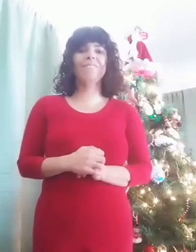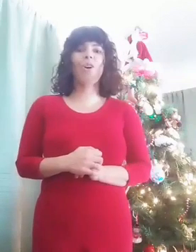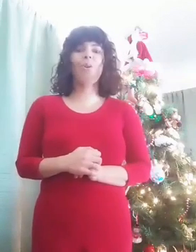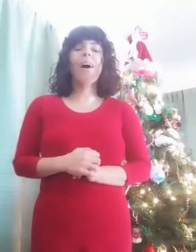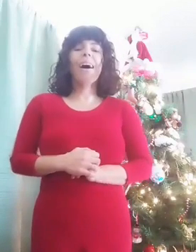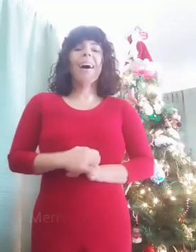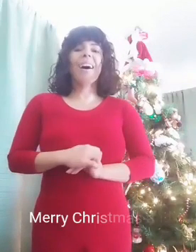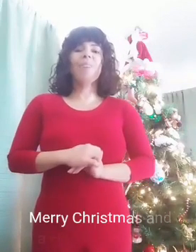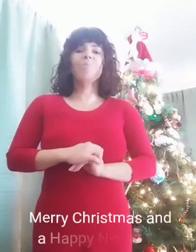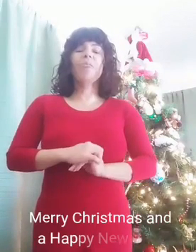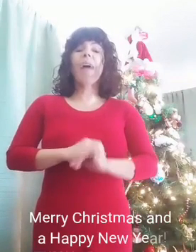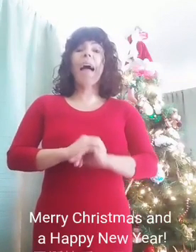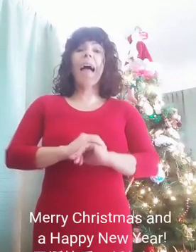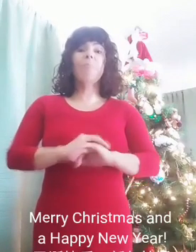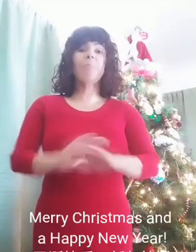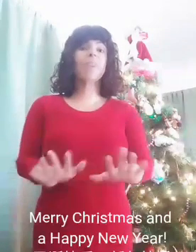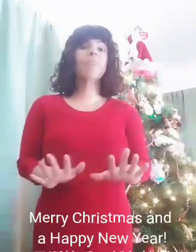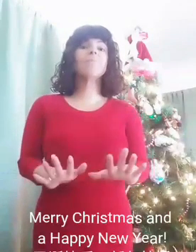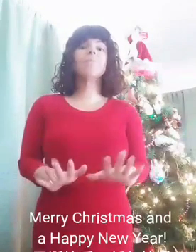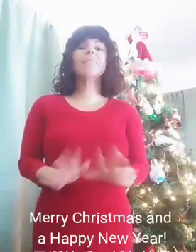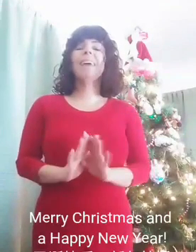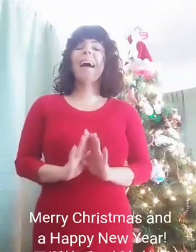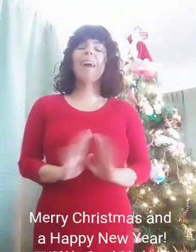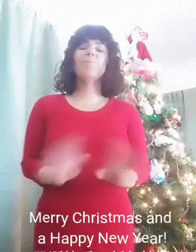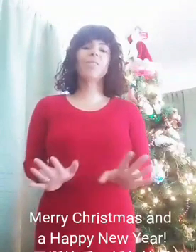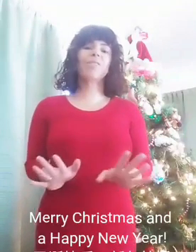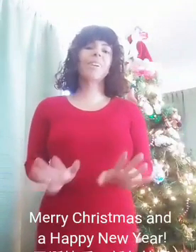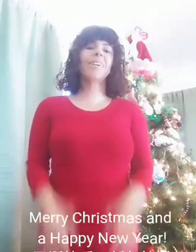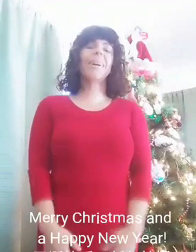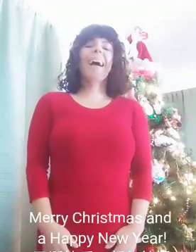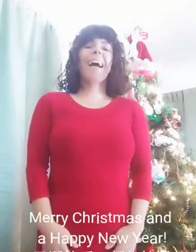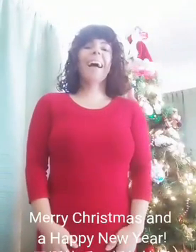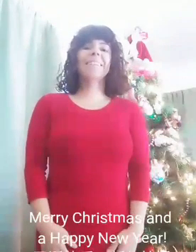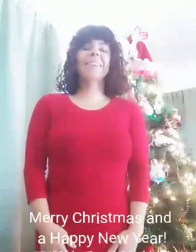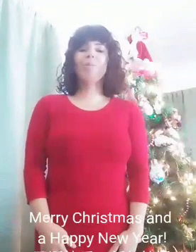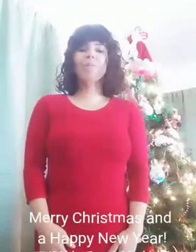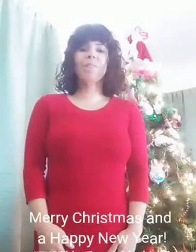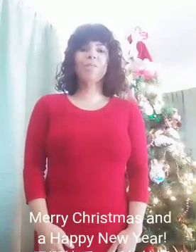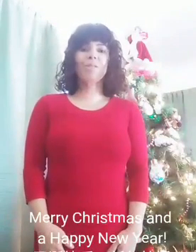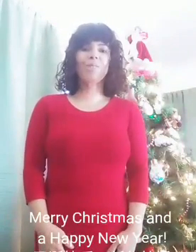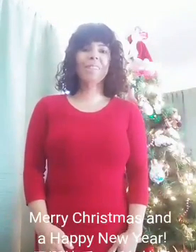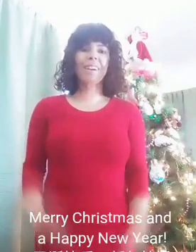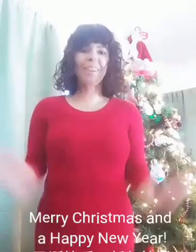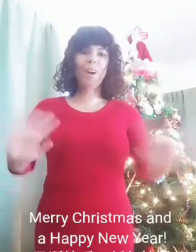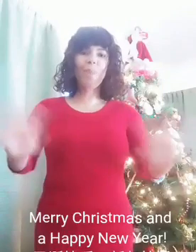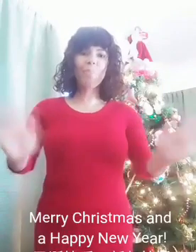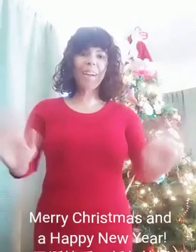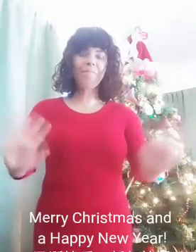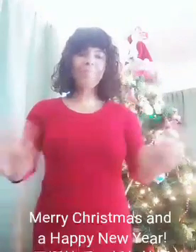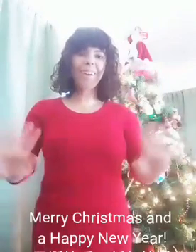so Merry Christmas Happy New Year and I will see you after the first of the year bye everyone